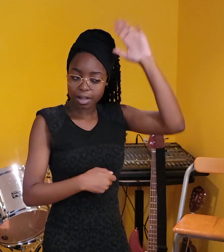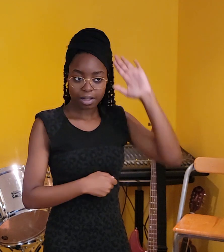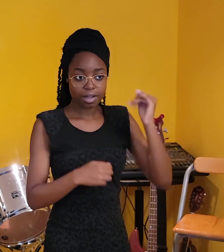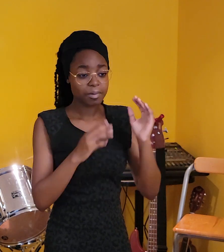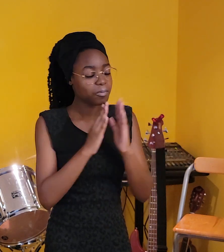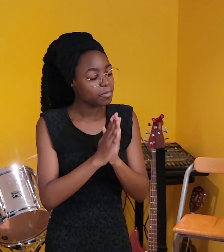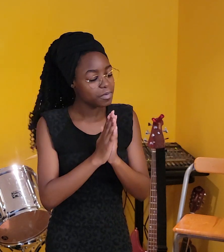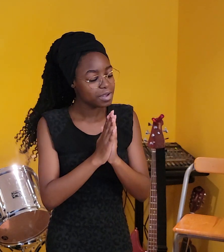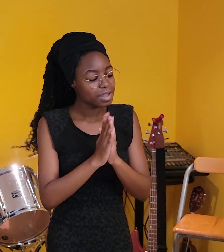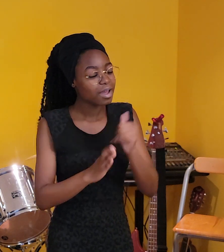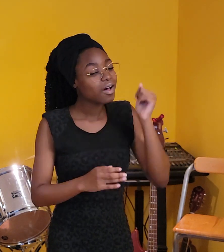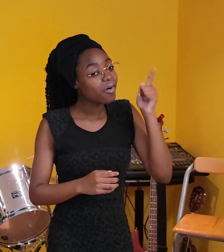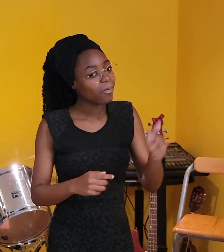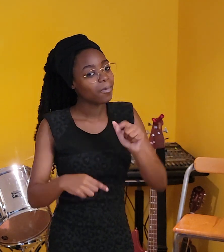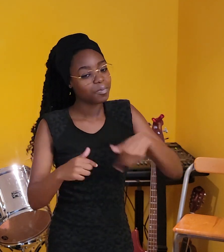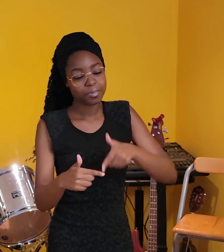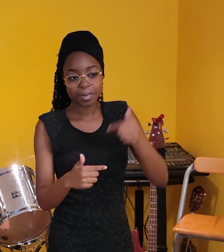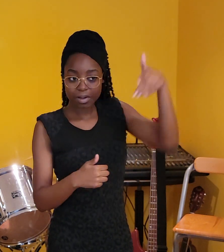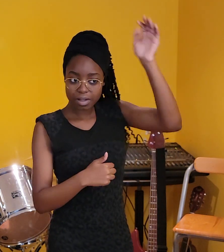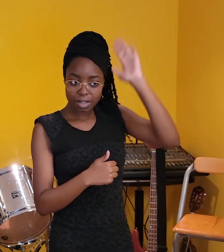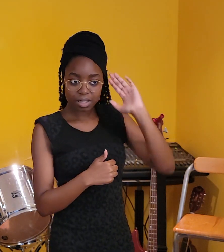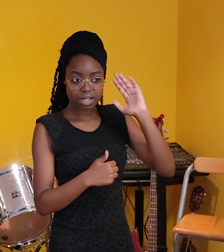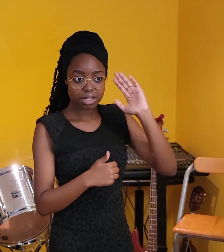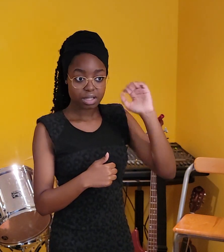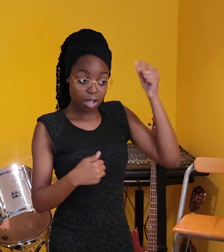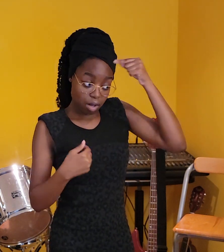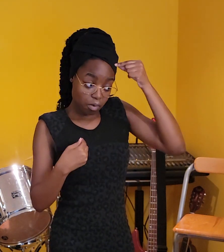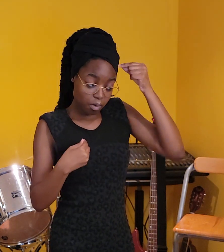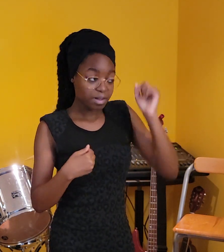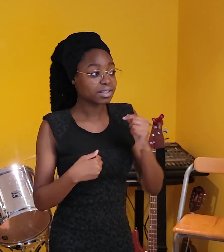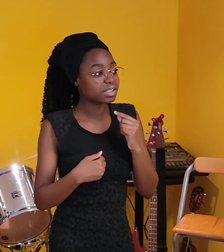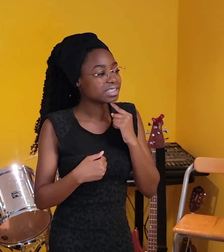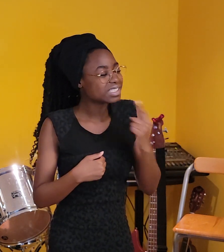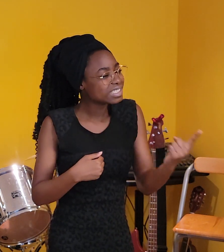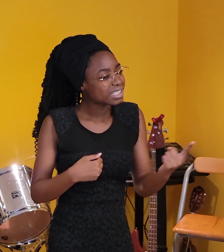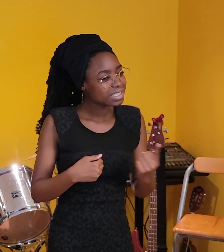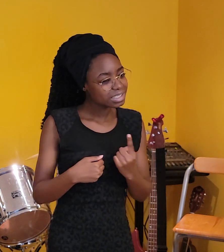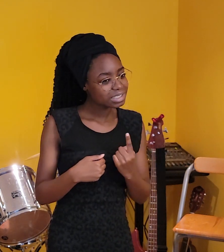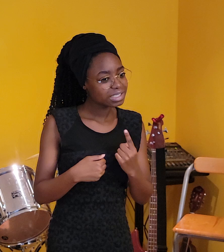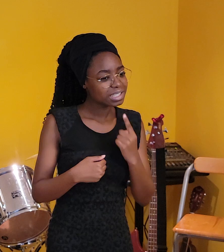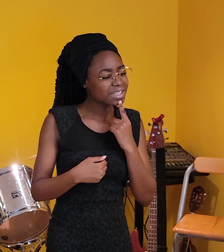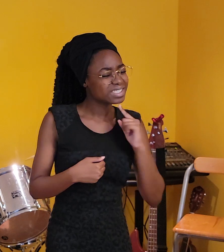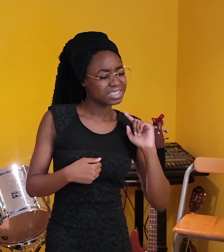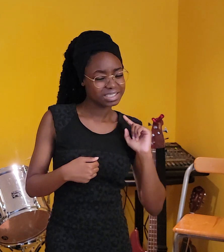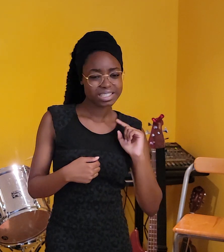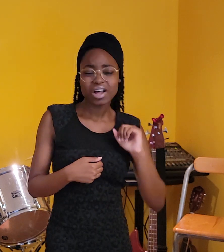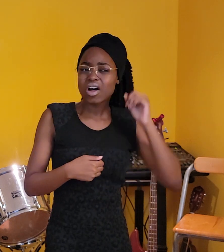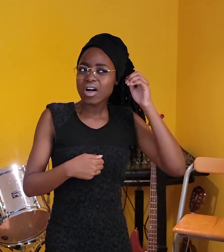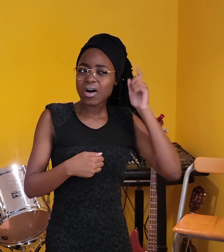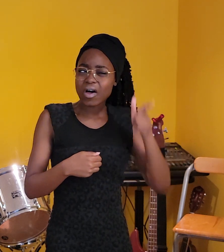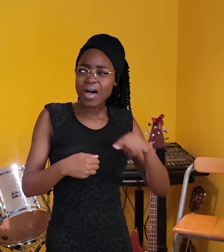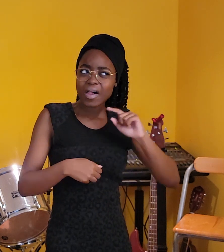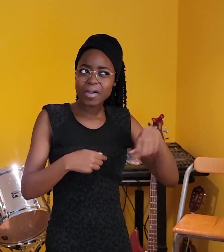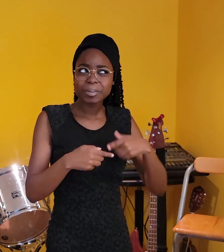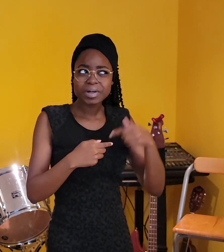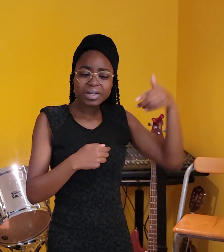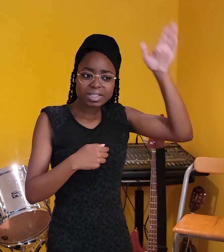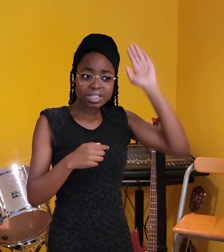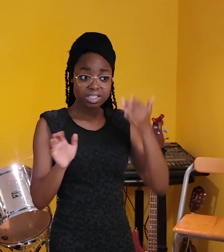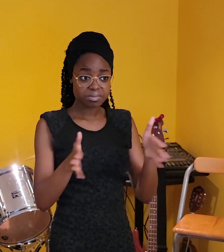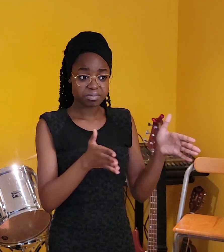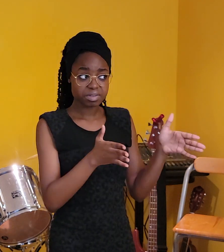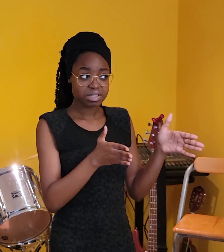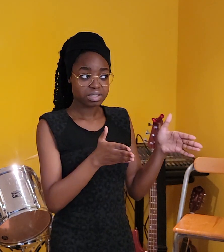about God. It all tells us that first, it is about God's plan, his agenda. And then, you